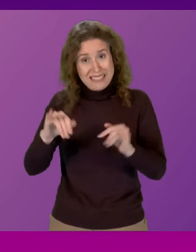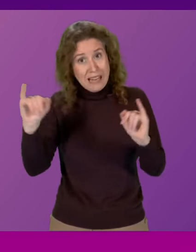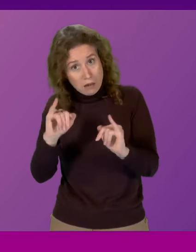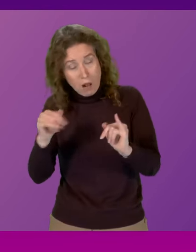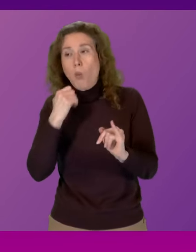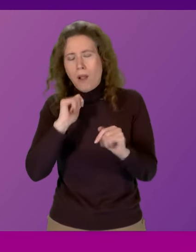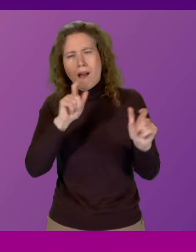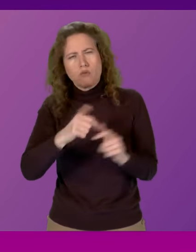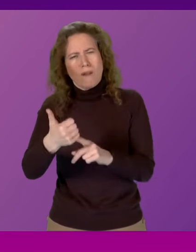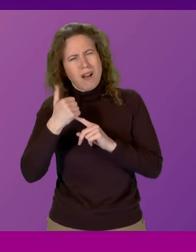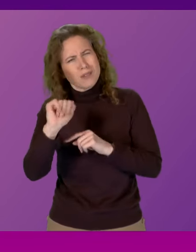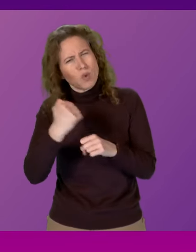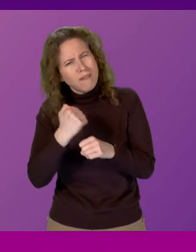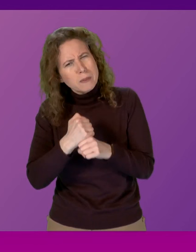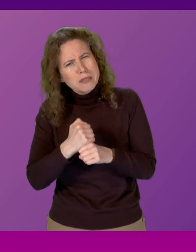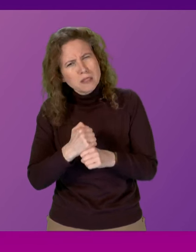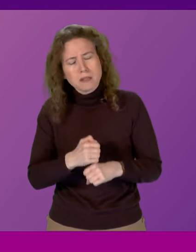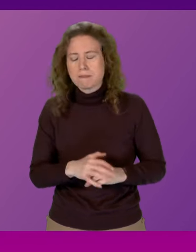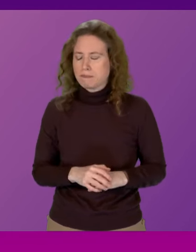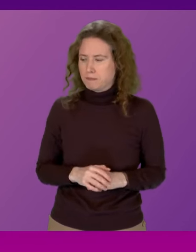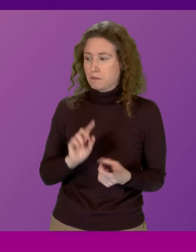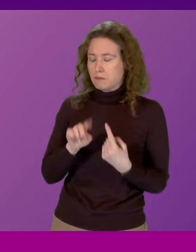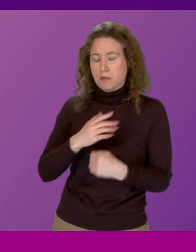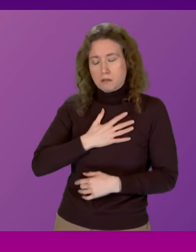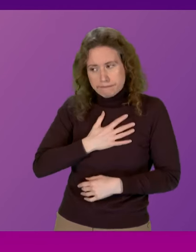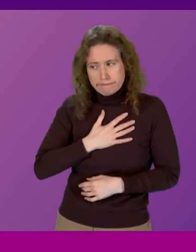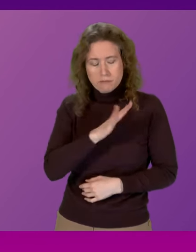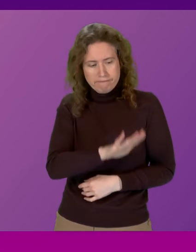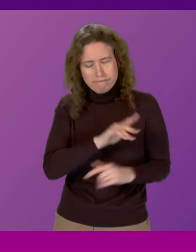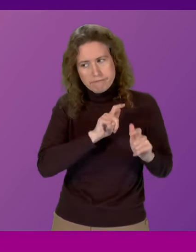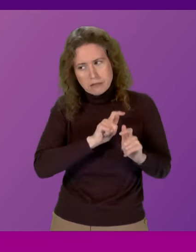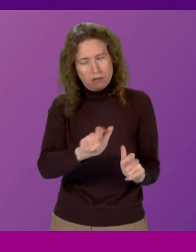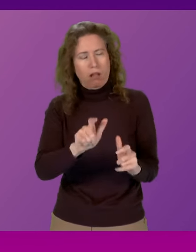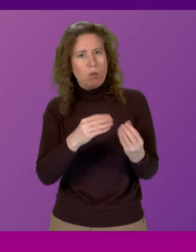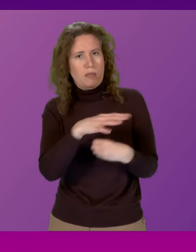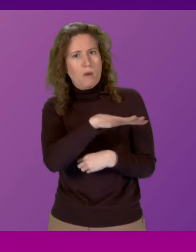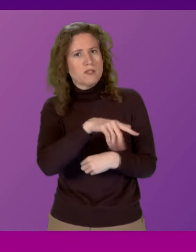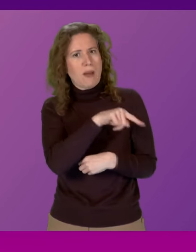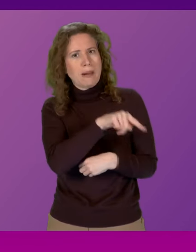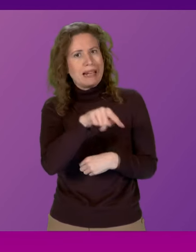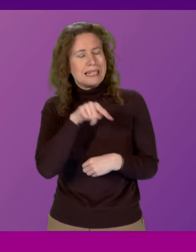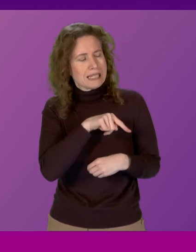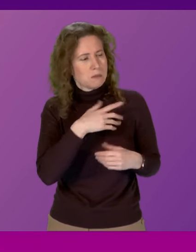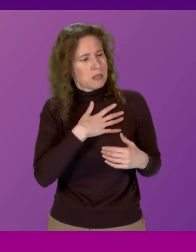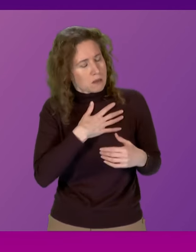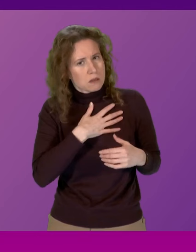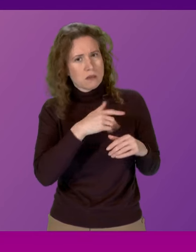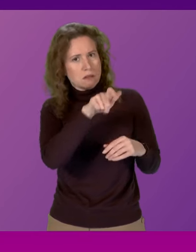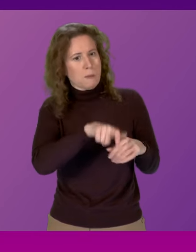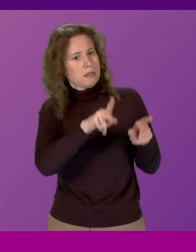First Minister. Presidential officer, first of all, my thoughts and my condolences continue to go to the families that have been impacted and affected. And let me